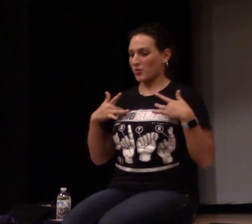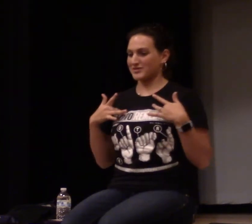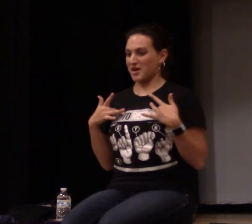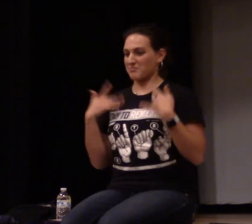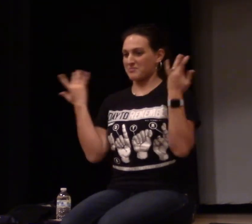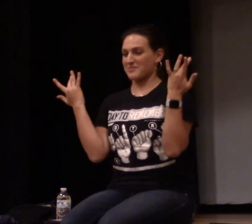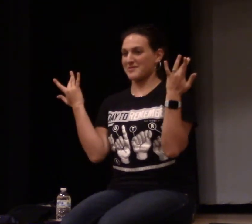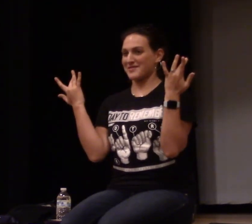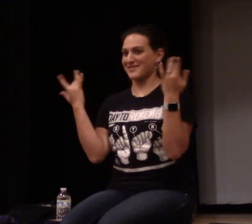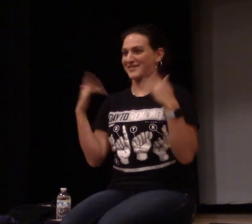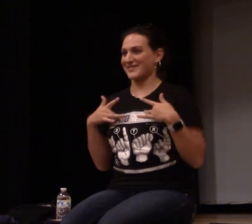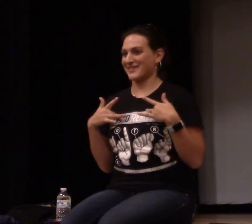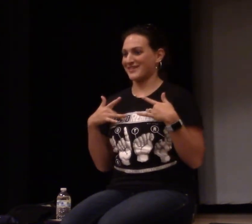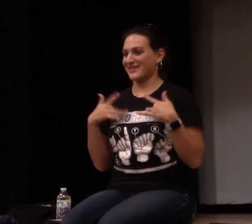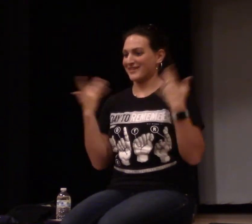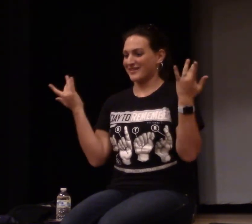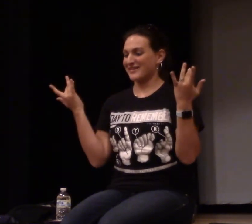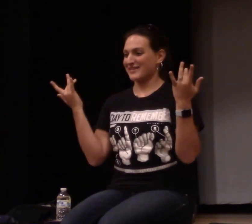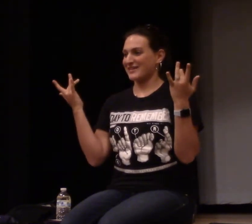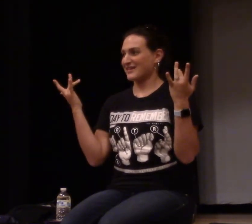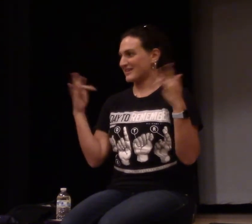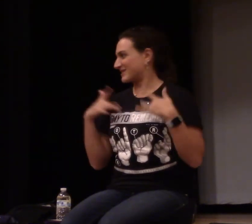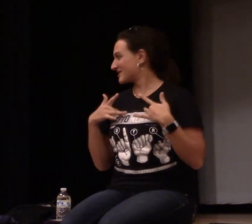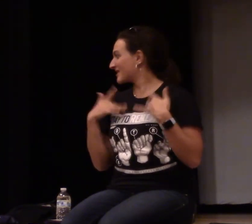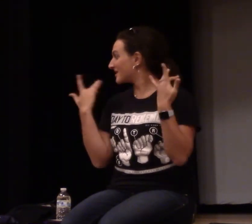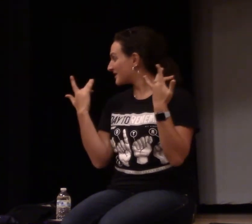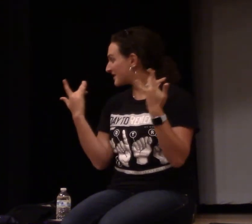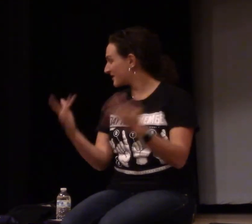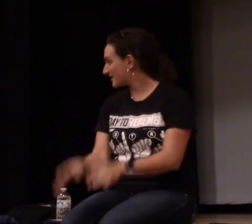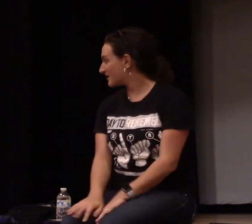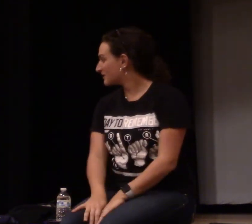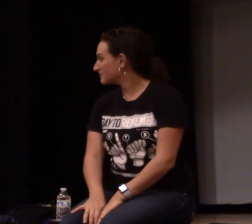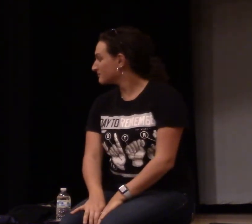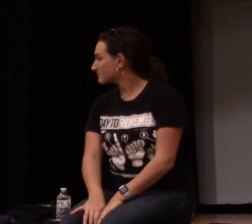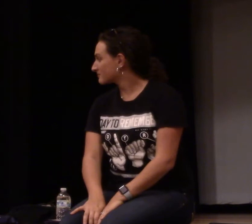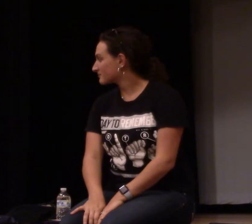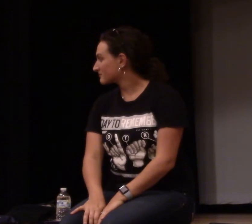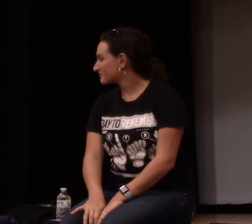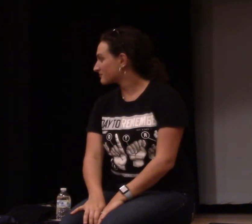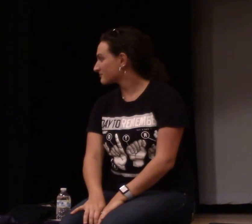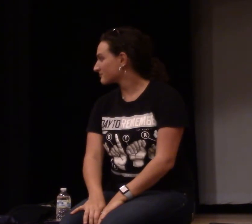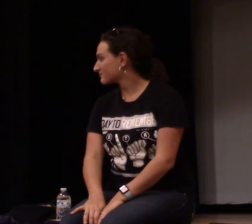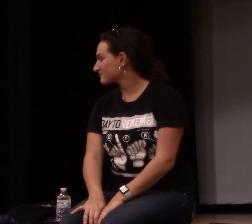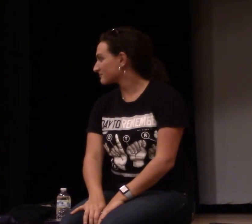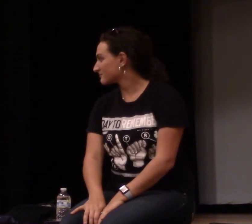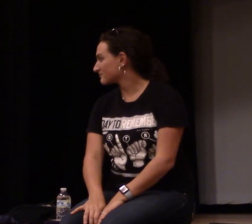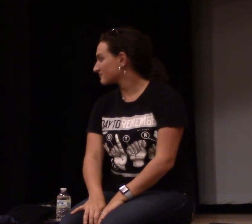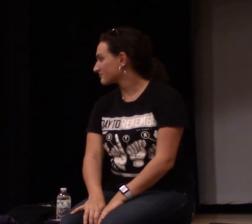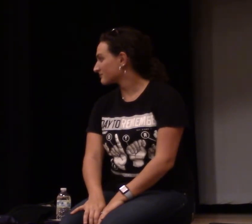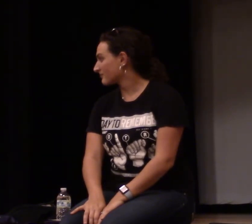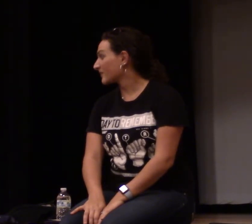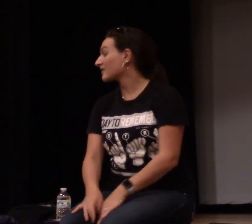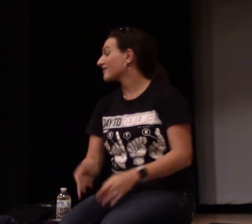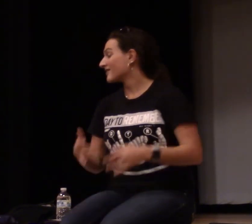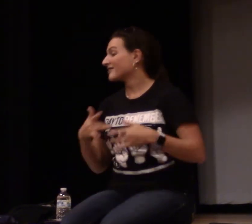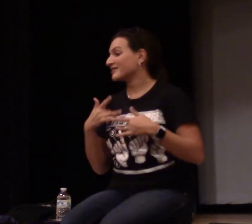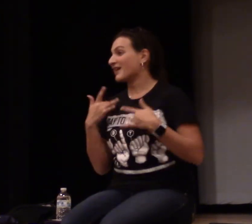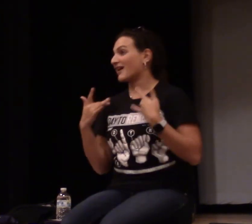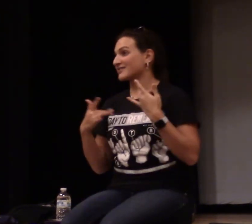up? And another Is- thing, drill on each other, that's it. Drill. Yes,